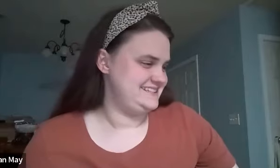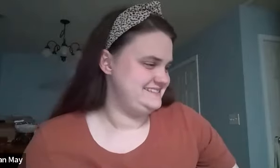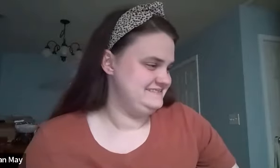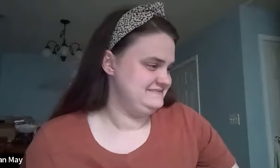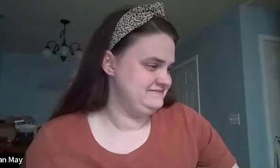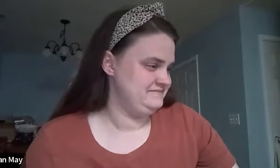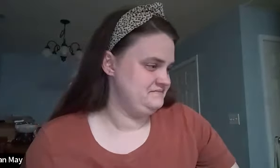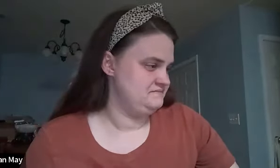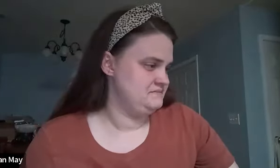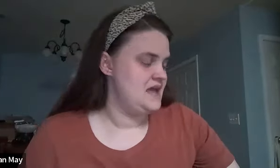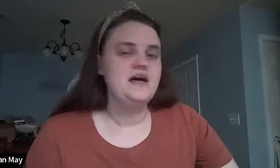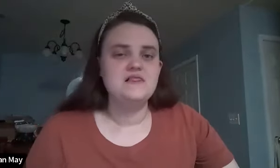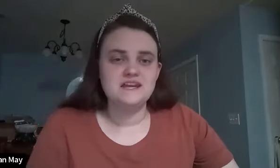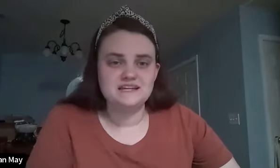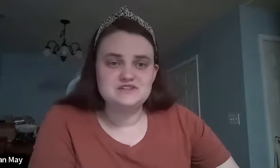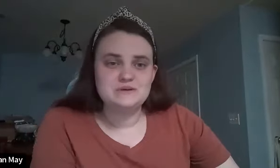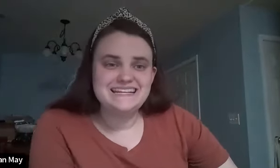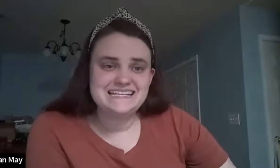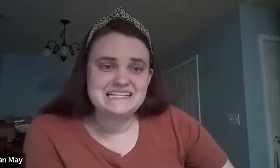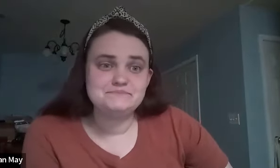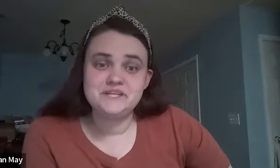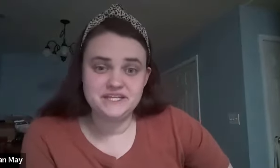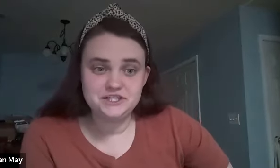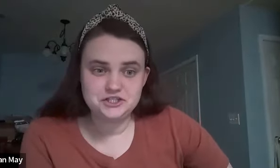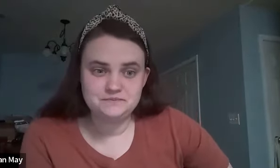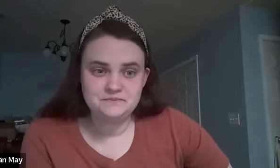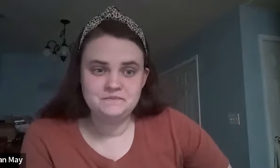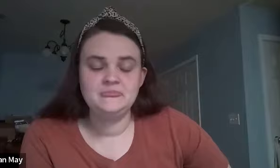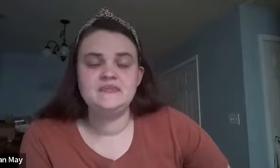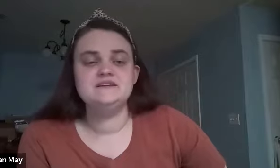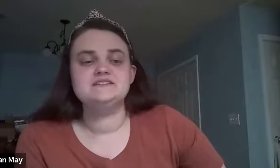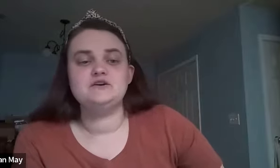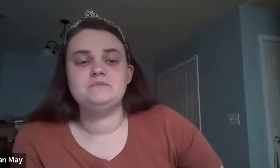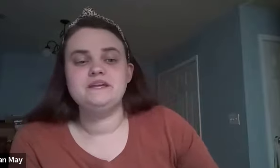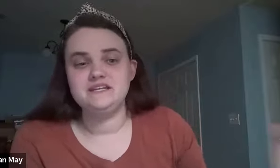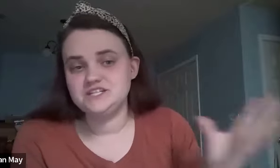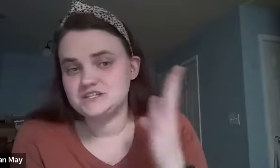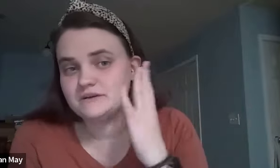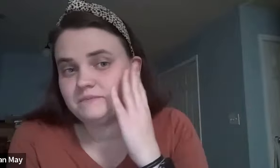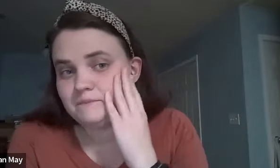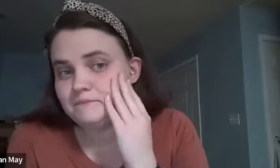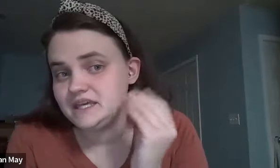Good. The next one is peach. So peach is going to be